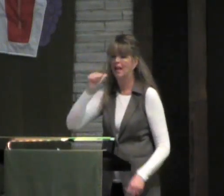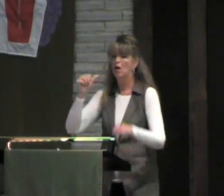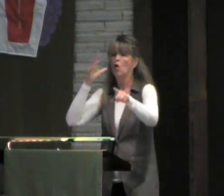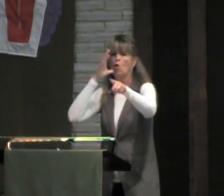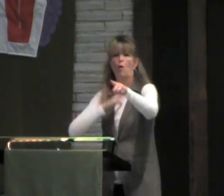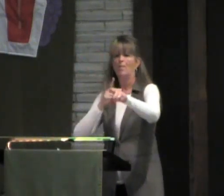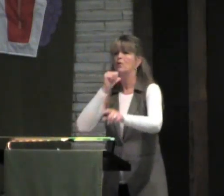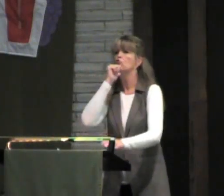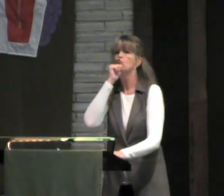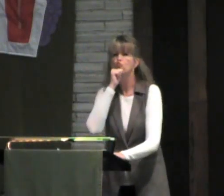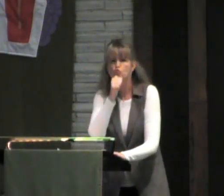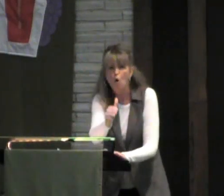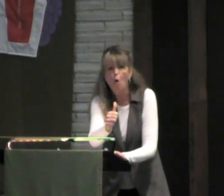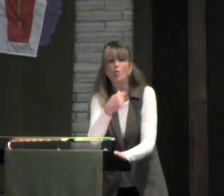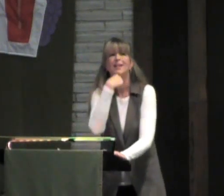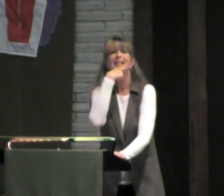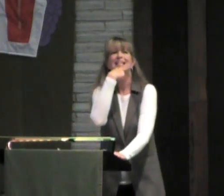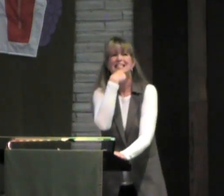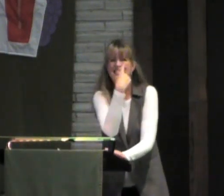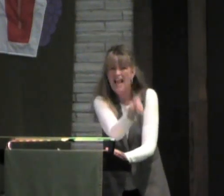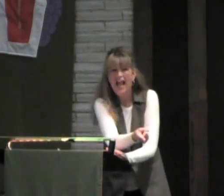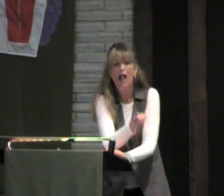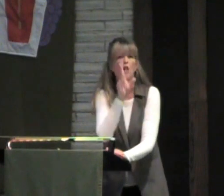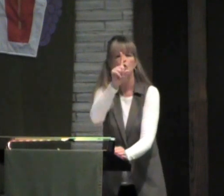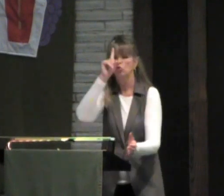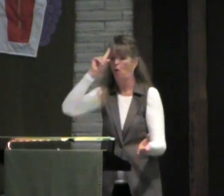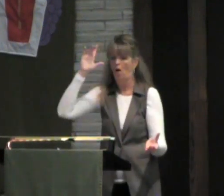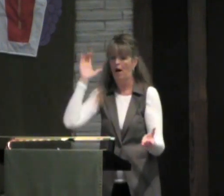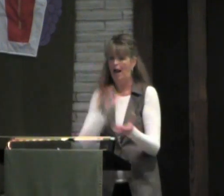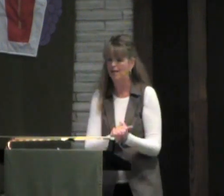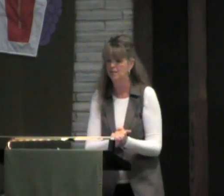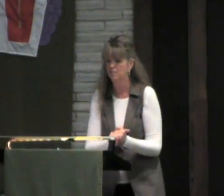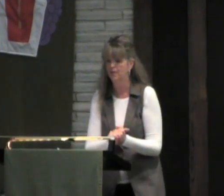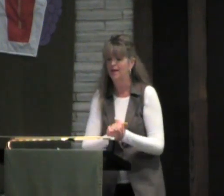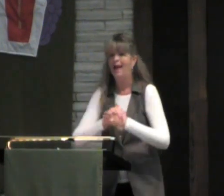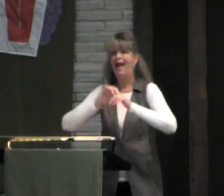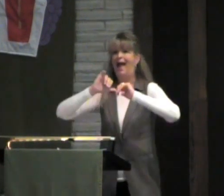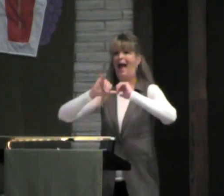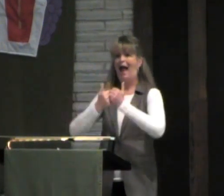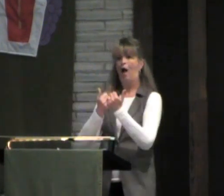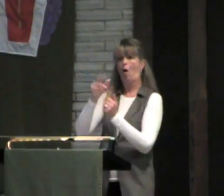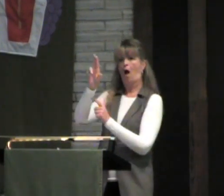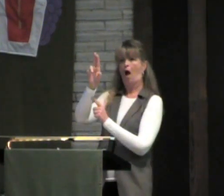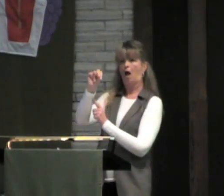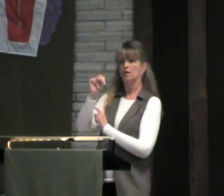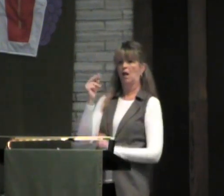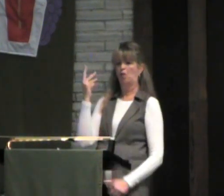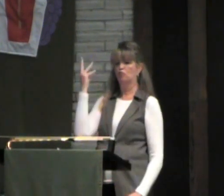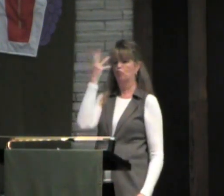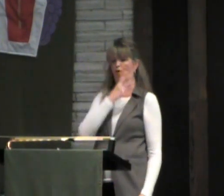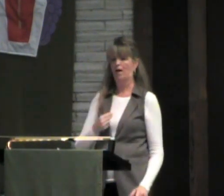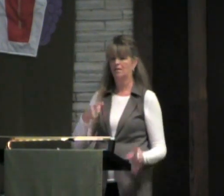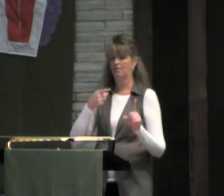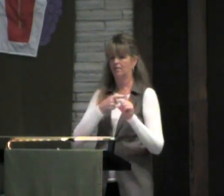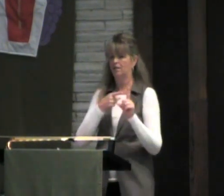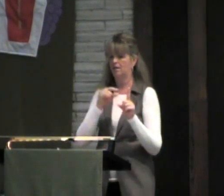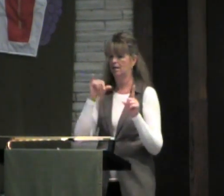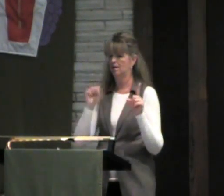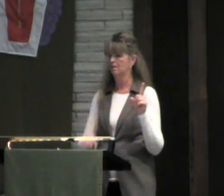day. Women, do not tell your husbands how unattractive you